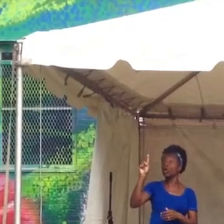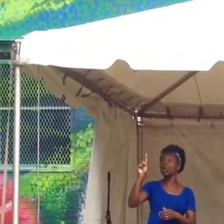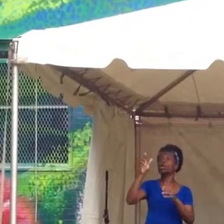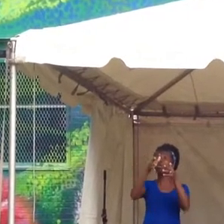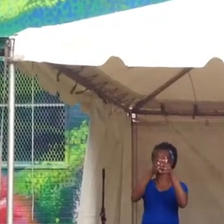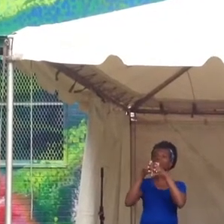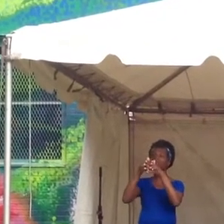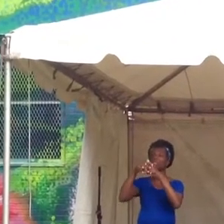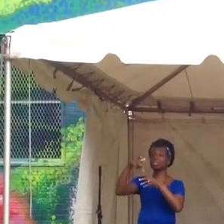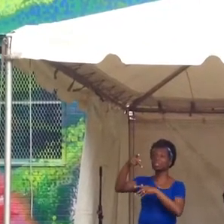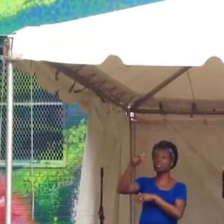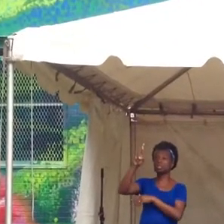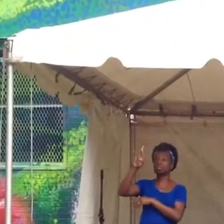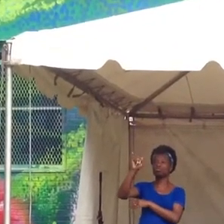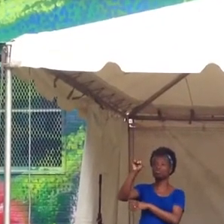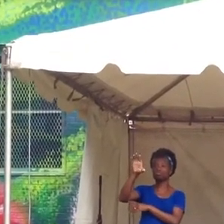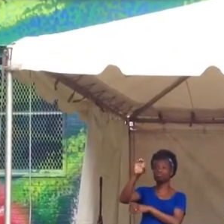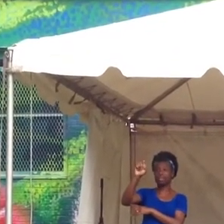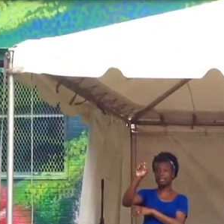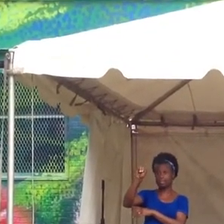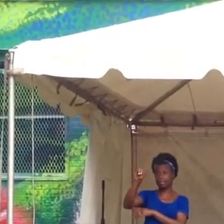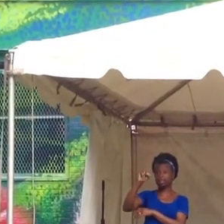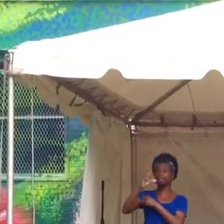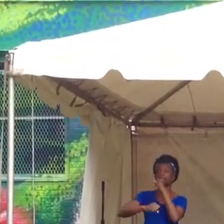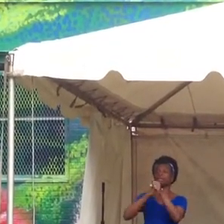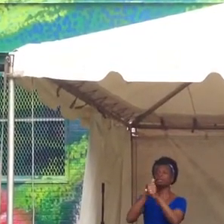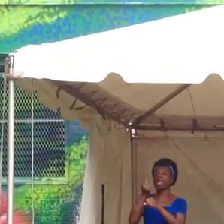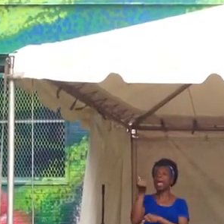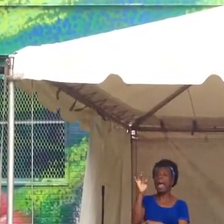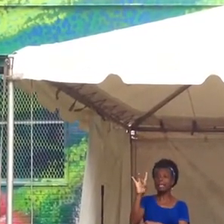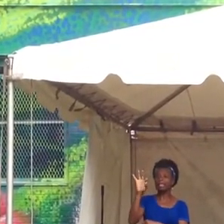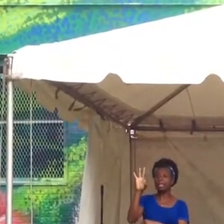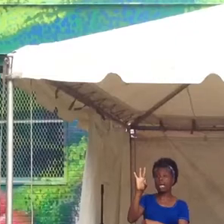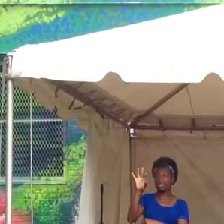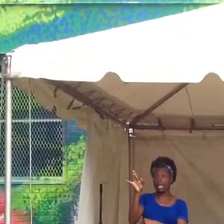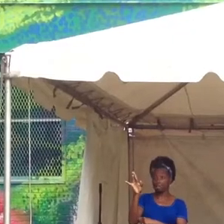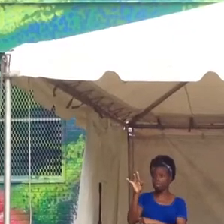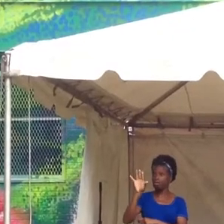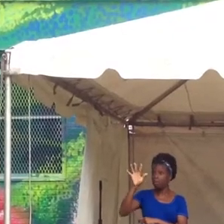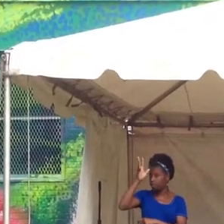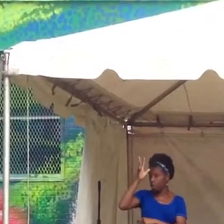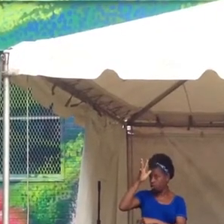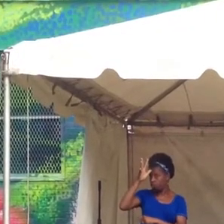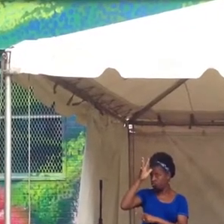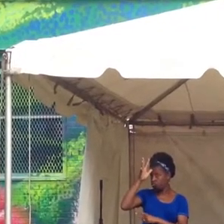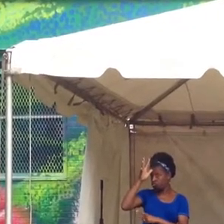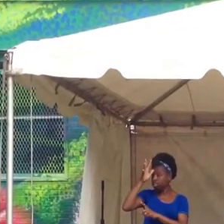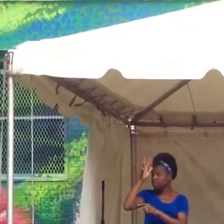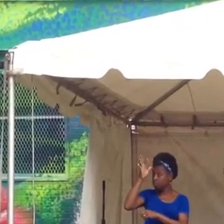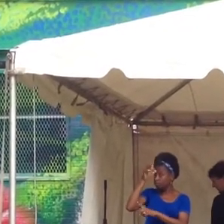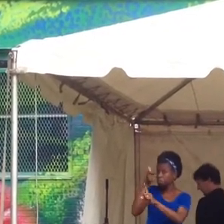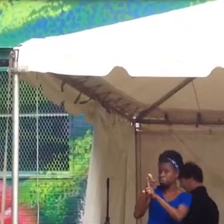been a slave. He very rapidly became a very internationally famous actor and